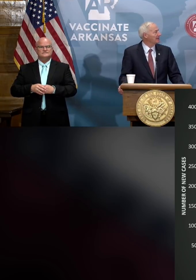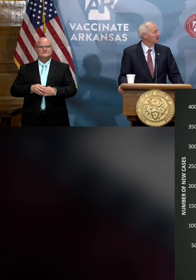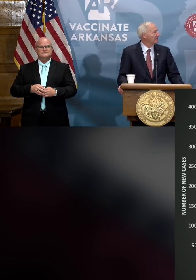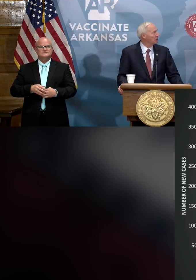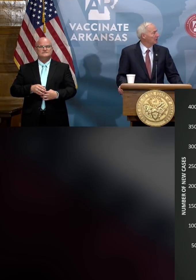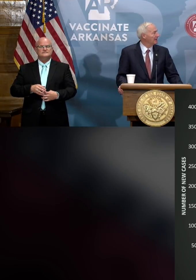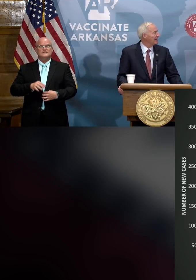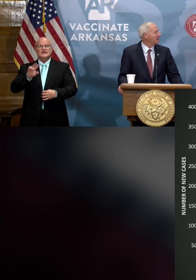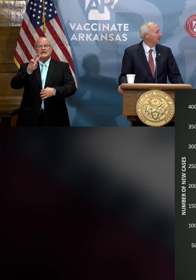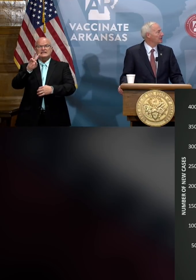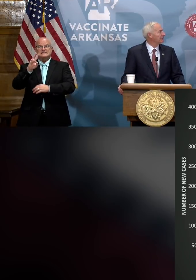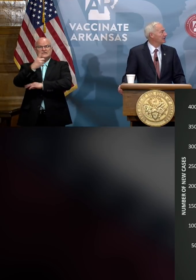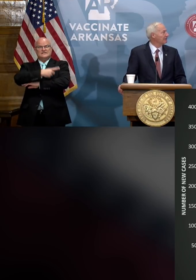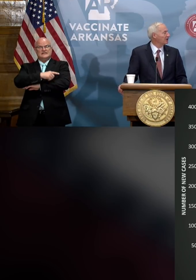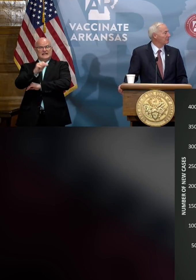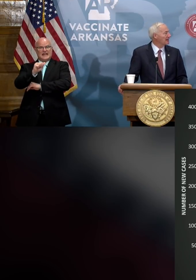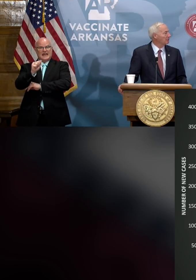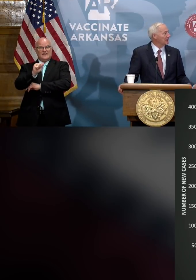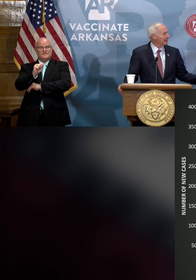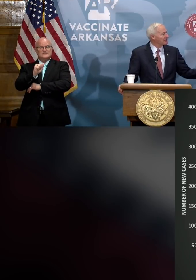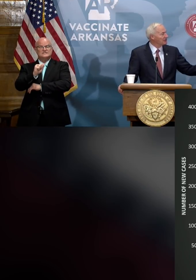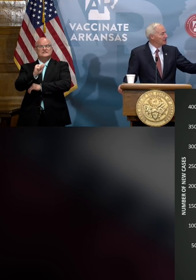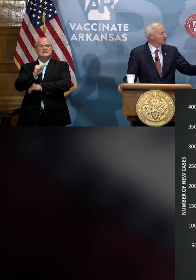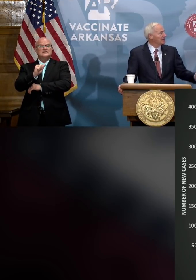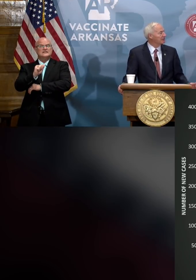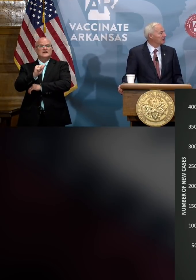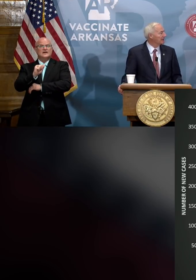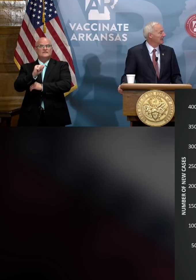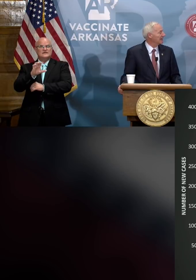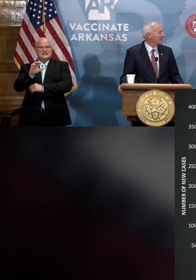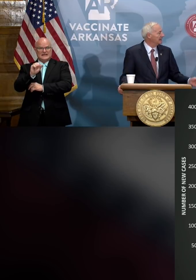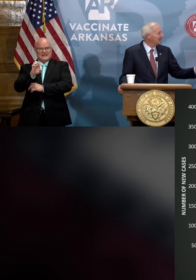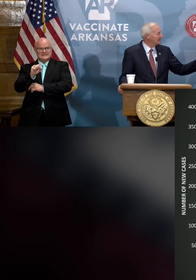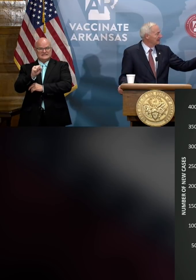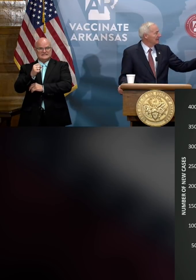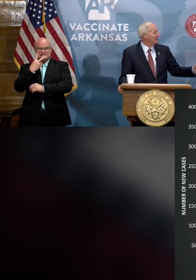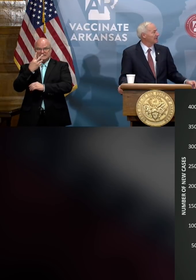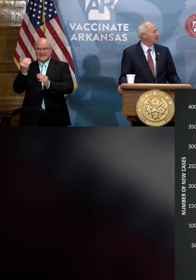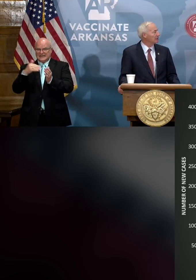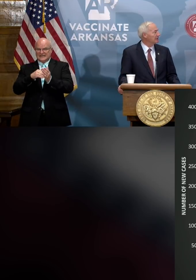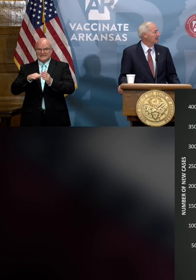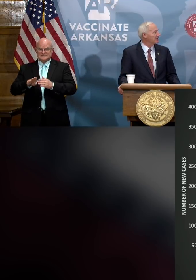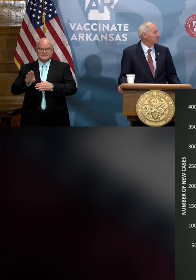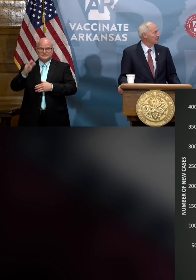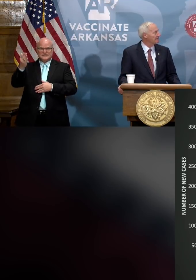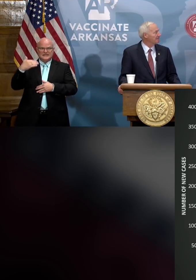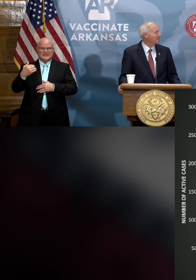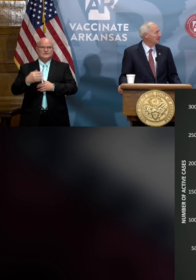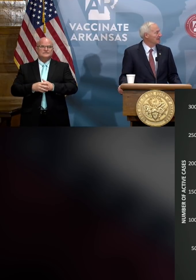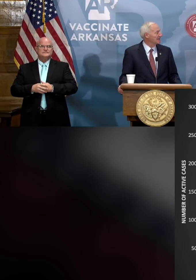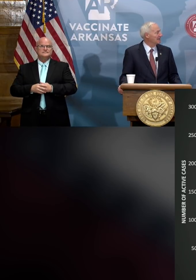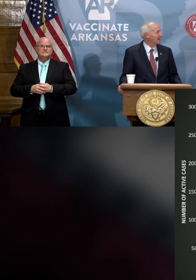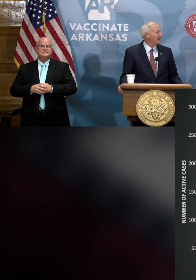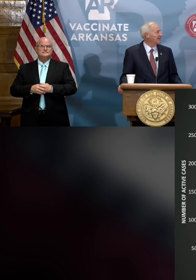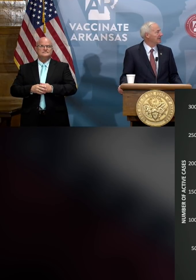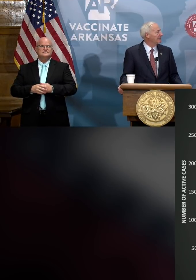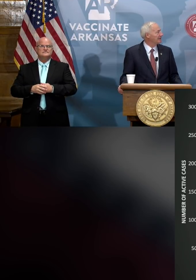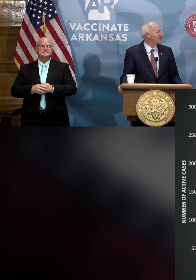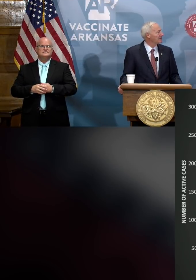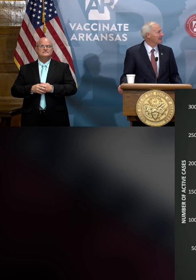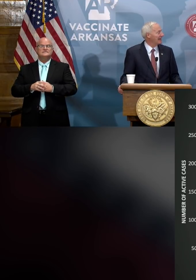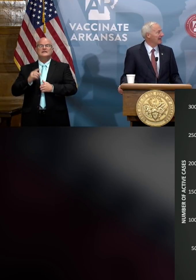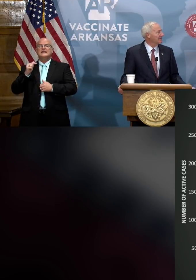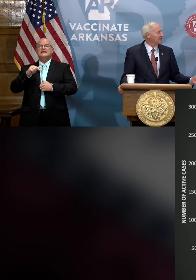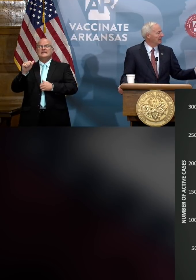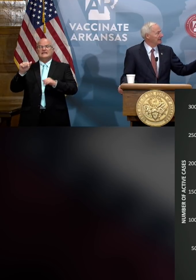And the 7-day rolling average of confirmed probable cases, you see the trend line again. Let's go to the next one. And